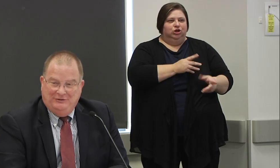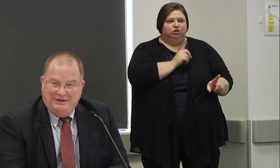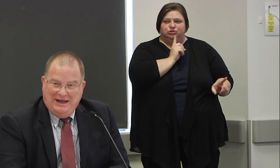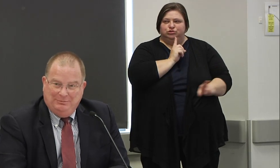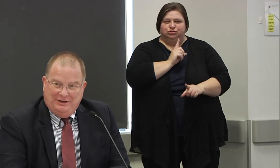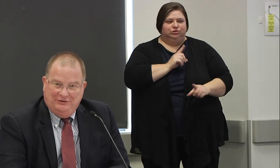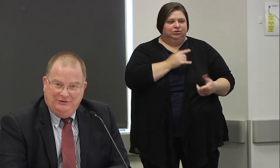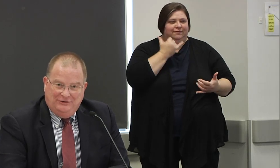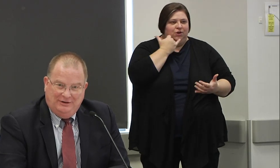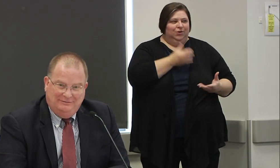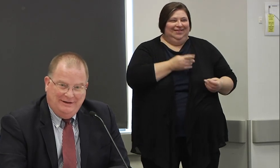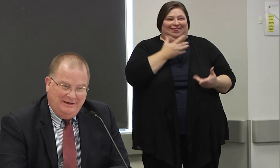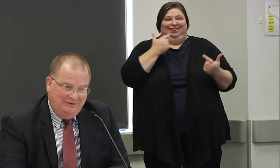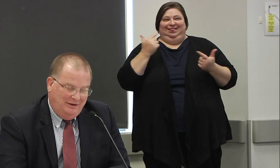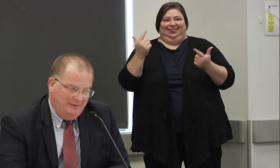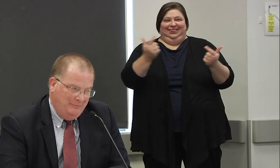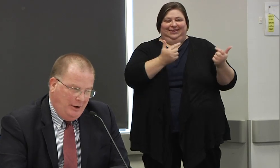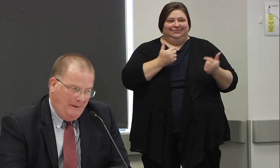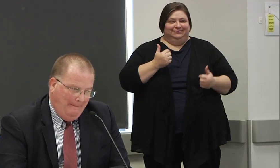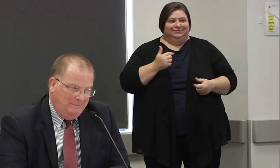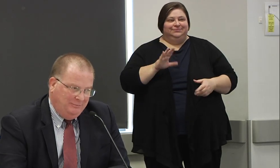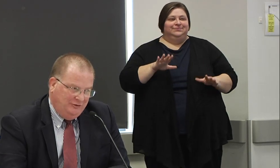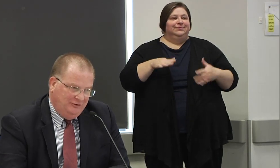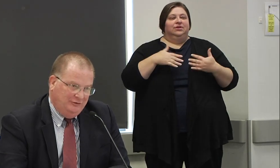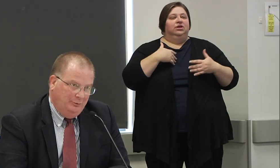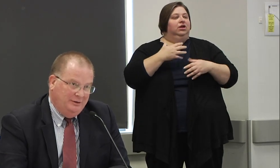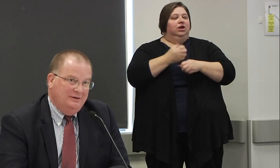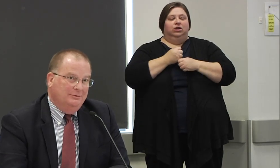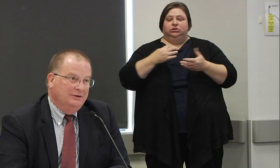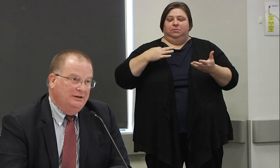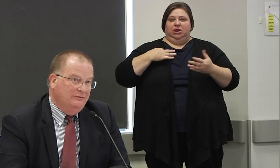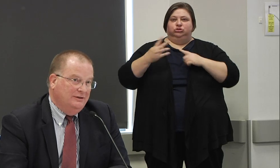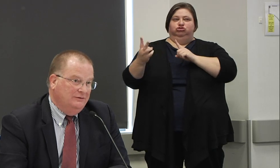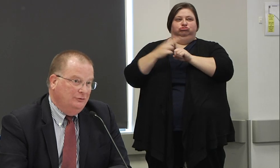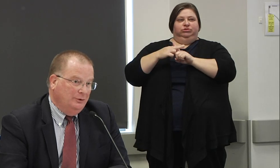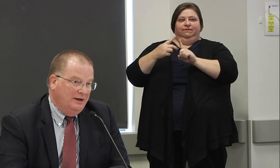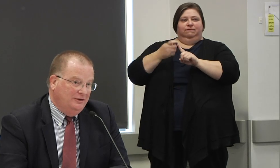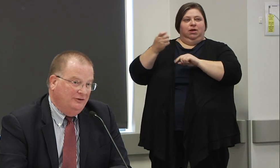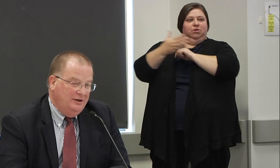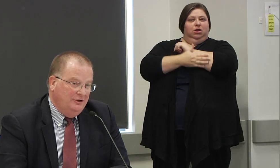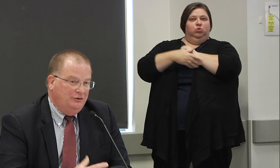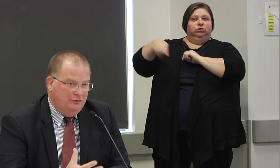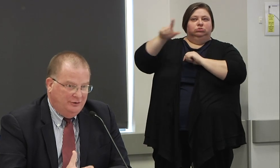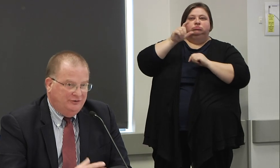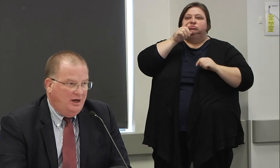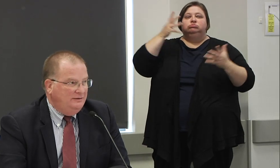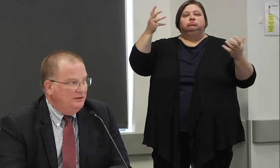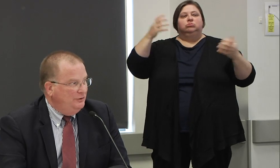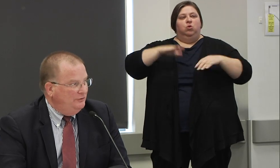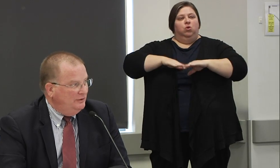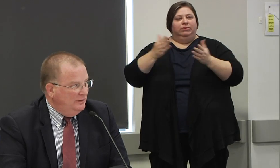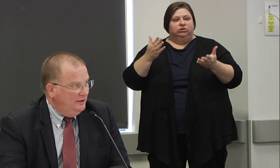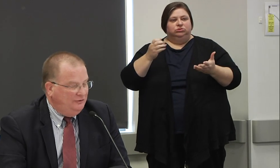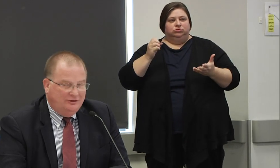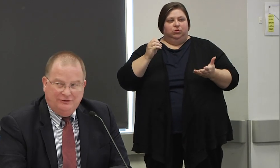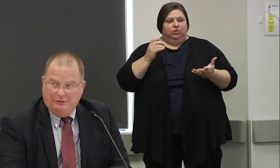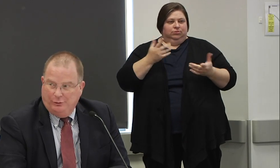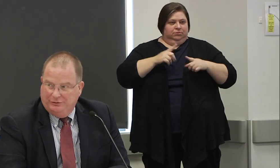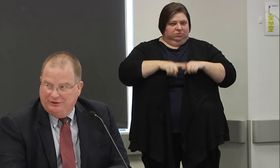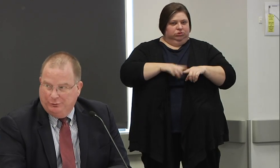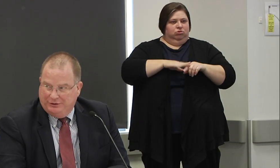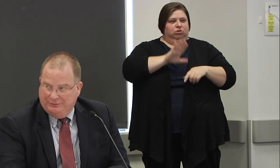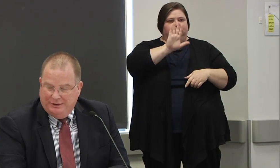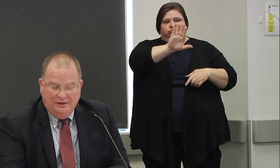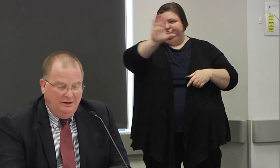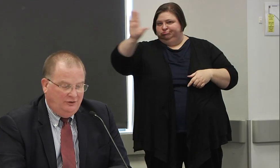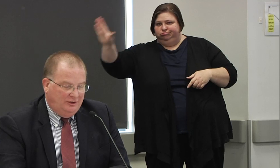any applications, and a big piece of this will be the ability of individual counties to do this contact tracing, isolation, and quarantine work